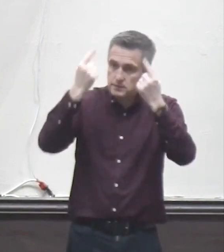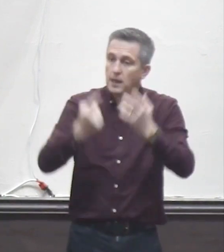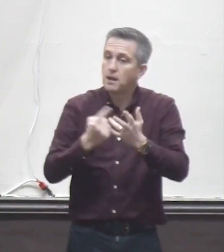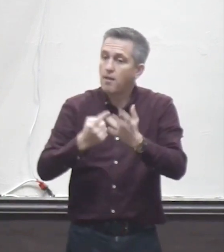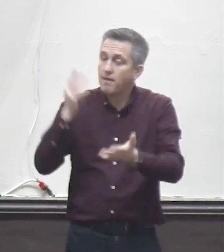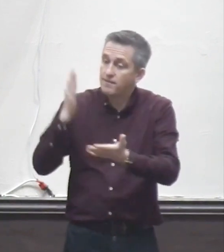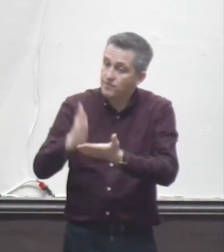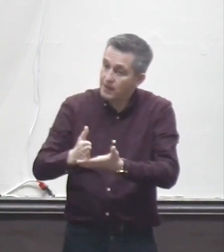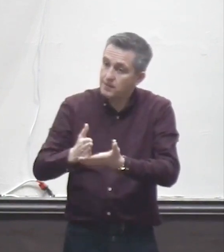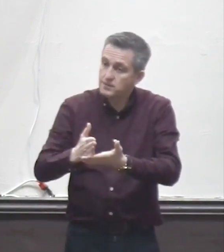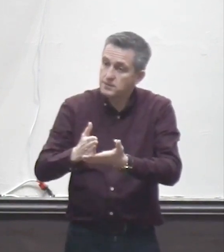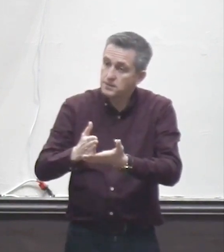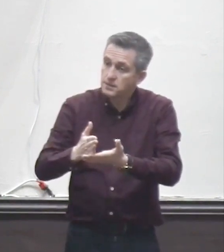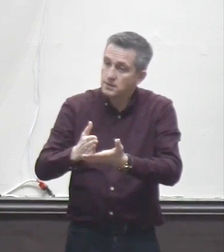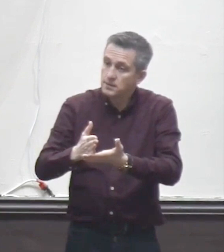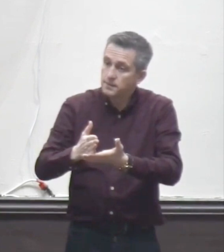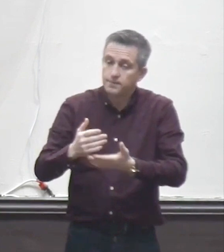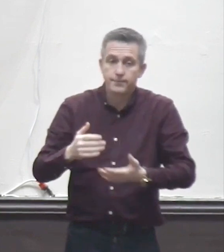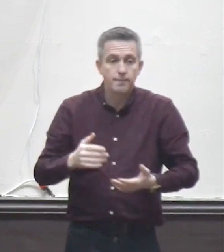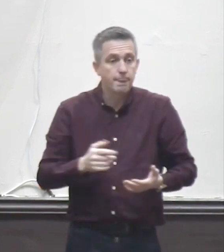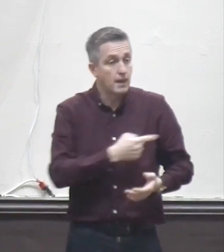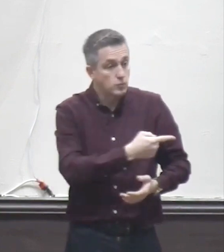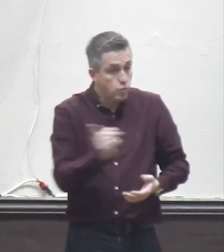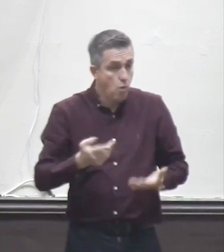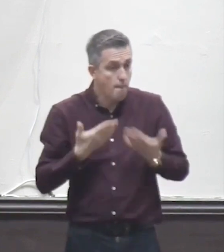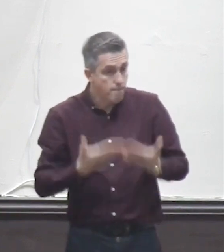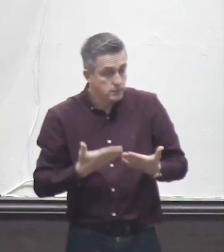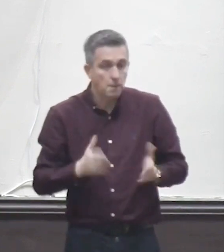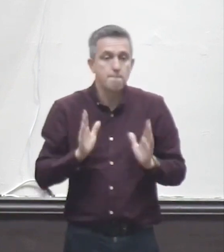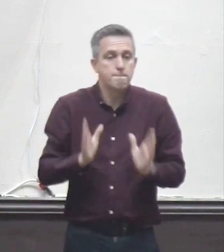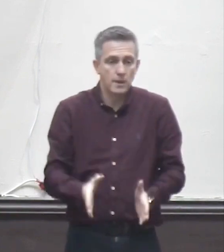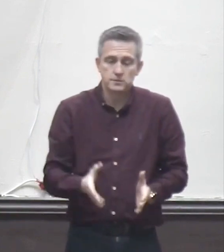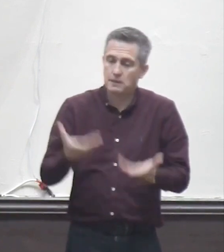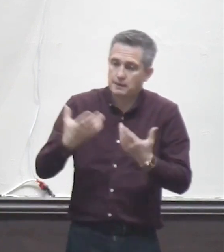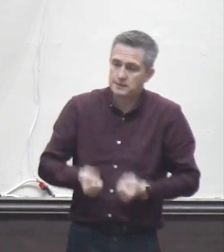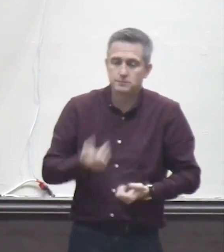faiths. It's part of being a Muslim to be tolerant.